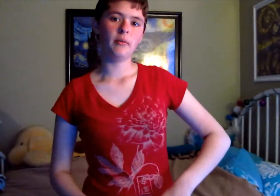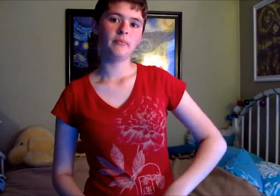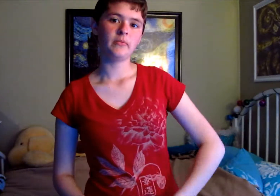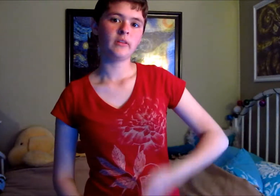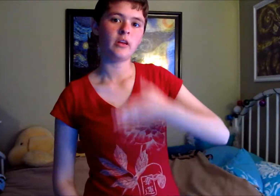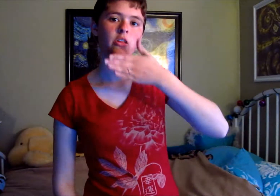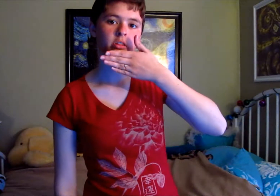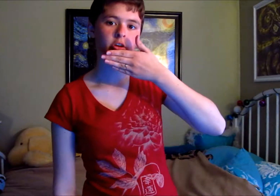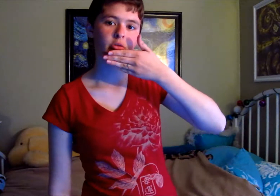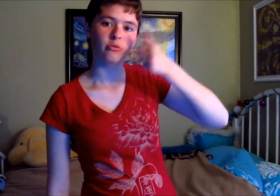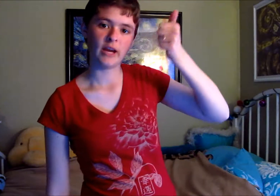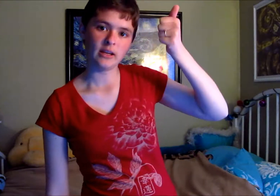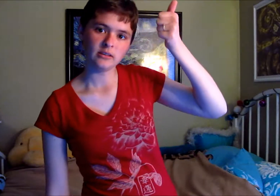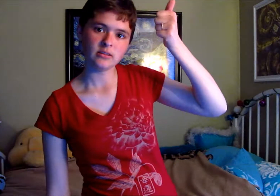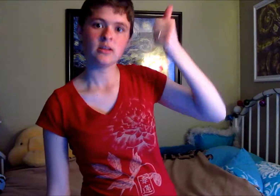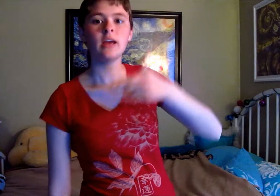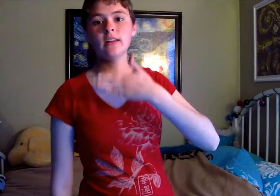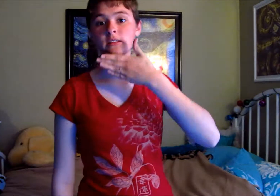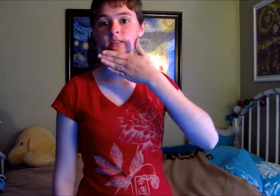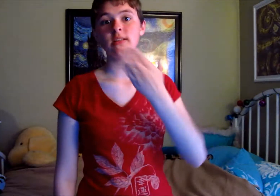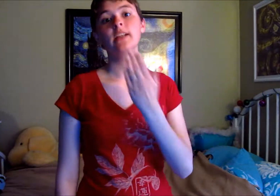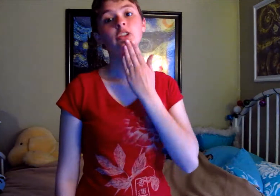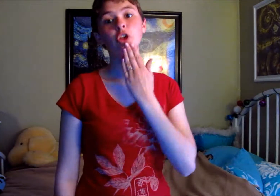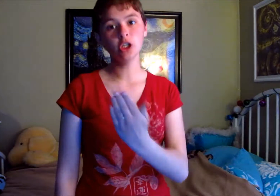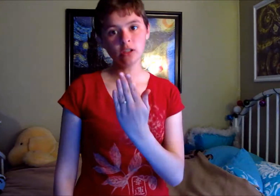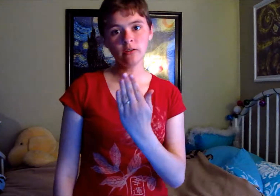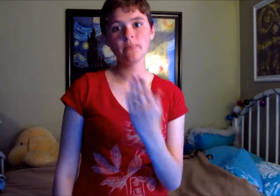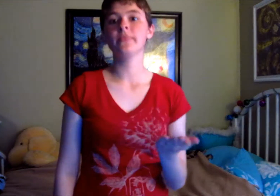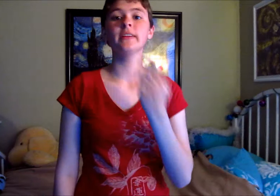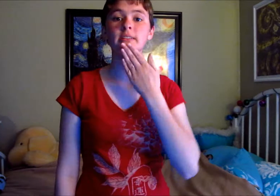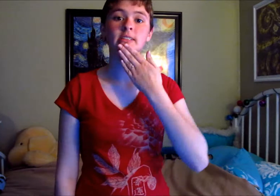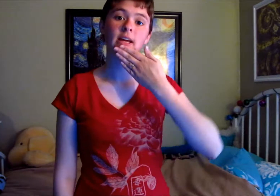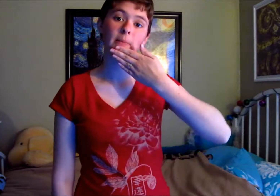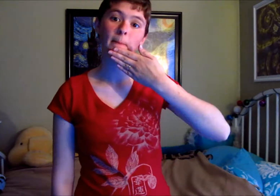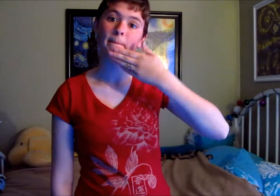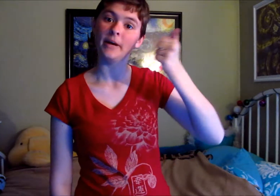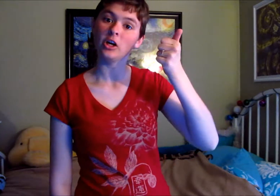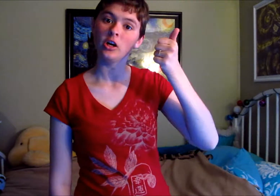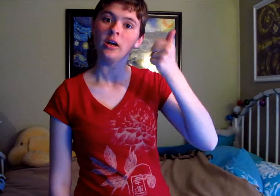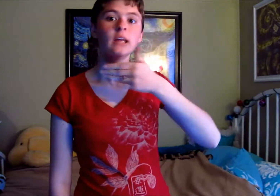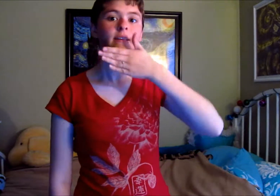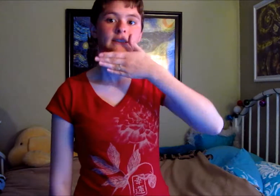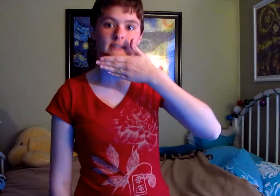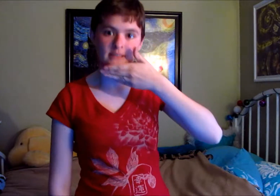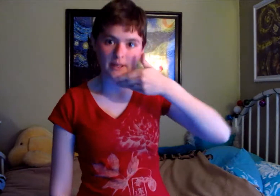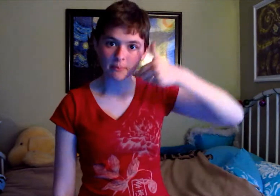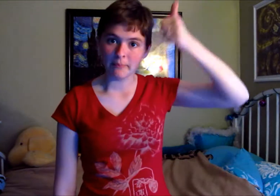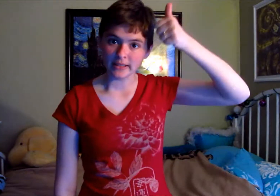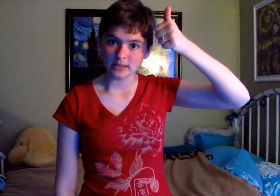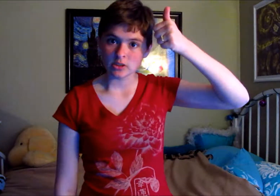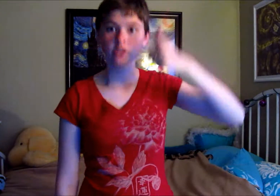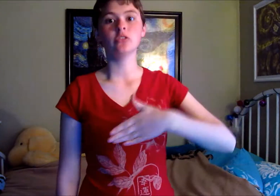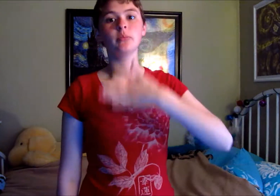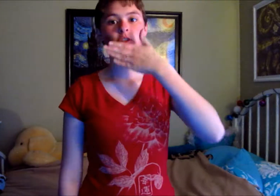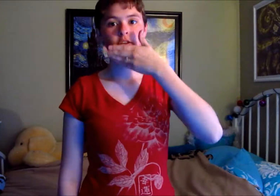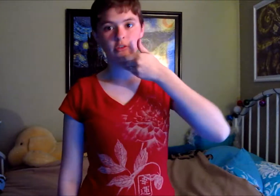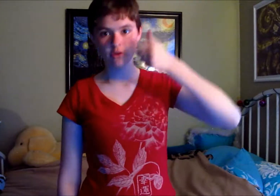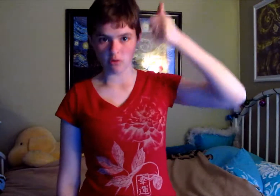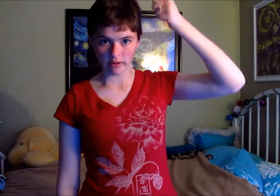Become the greatest. This is sign good. This is sign better. This is sign best. So be sure to go in